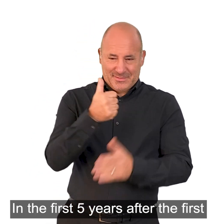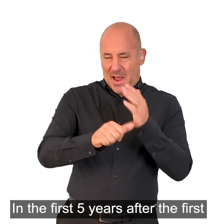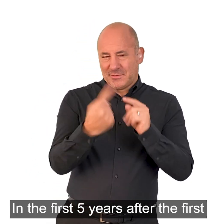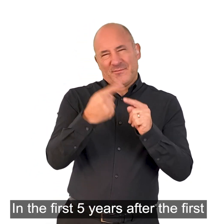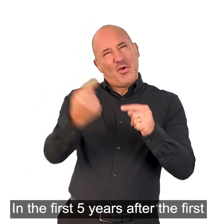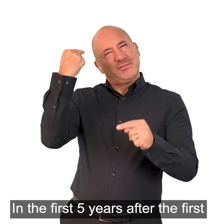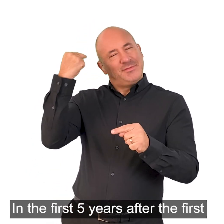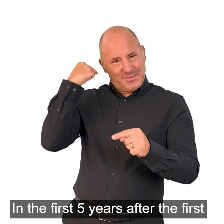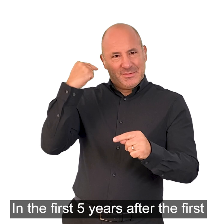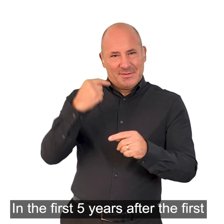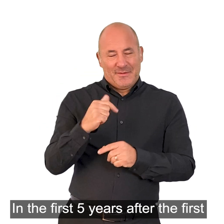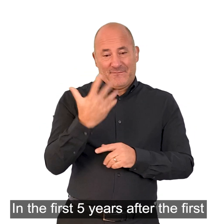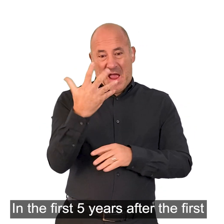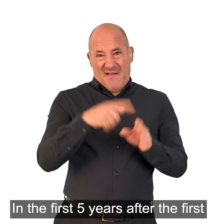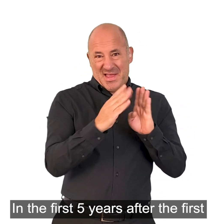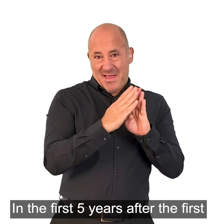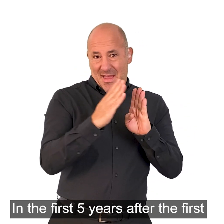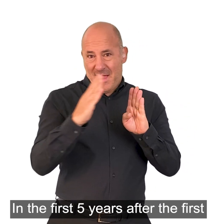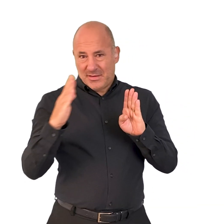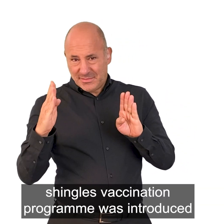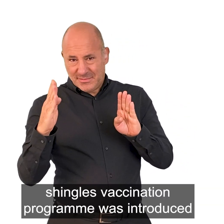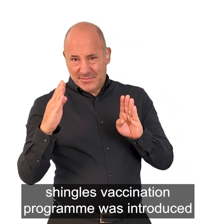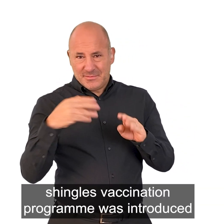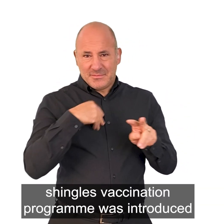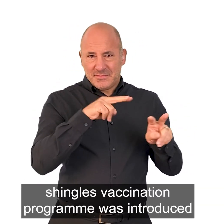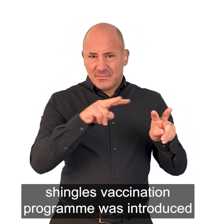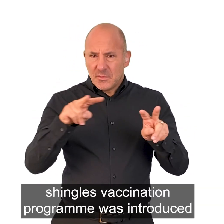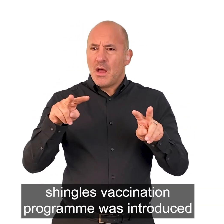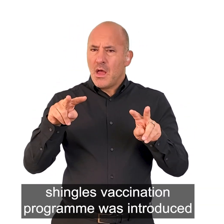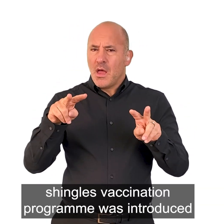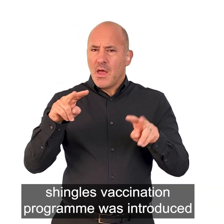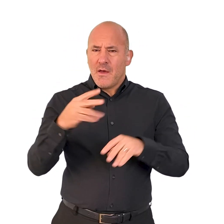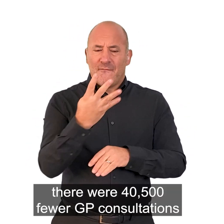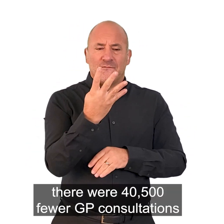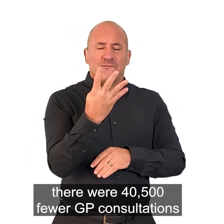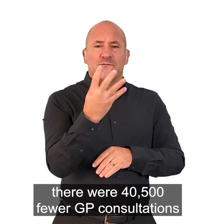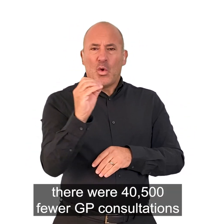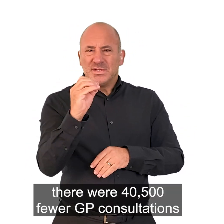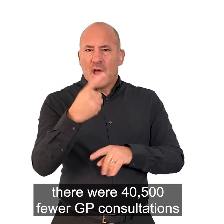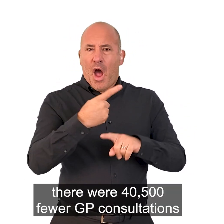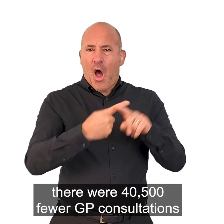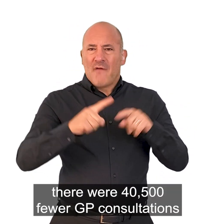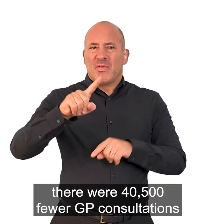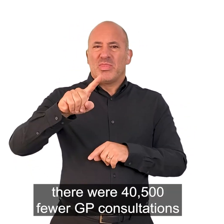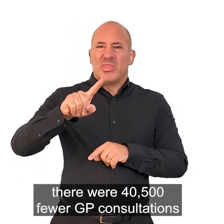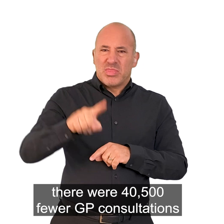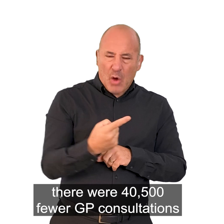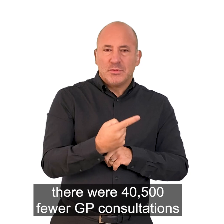In the first 5 years after the first shingles vaccination program was introduced, there were